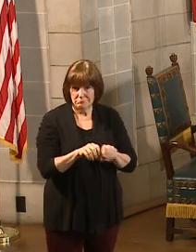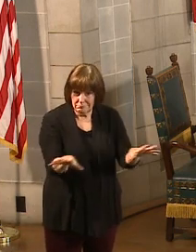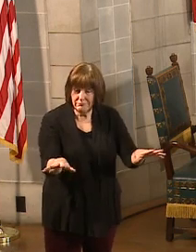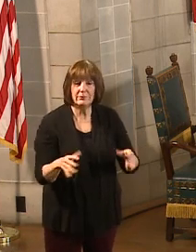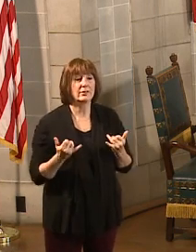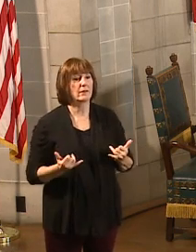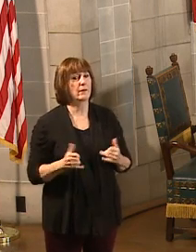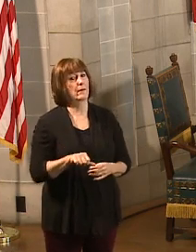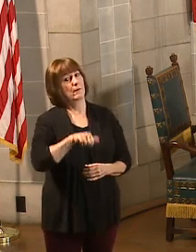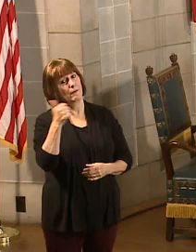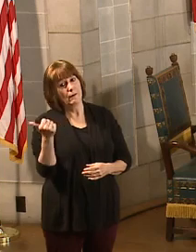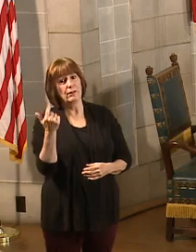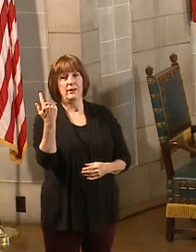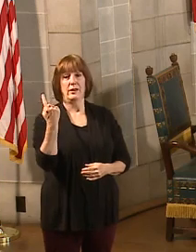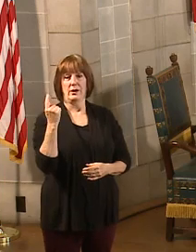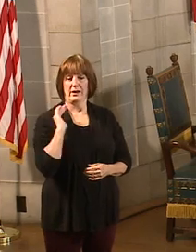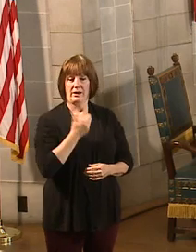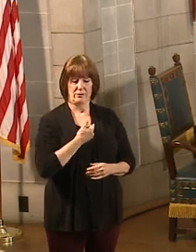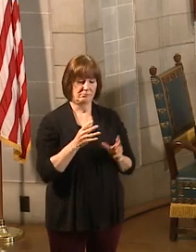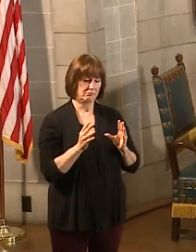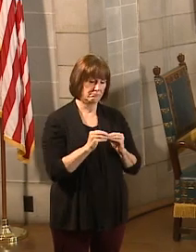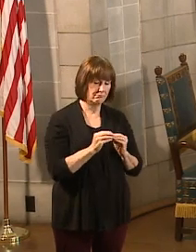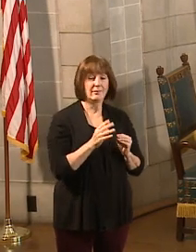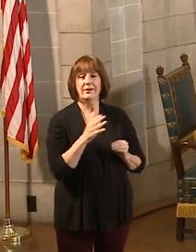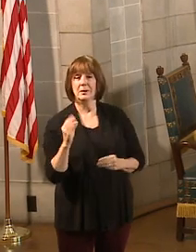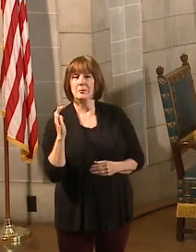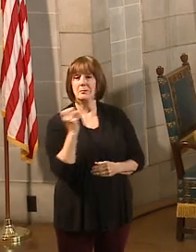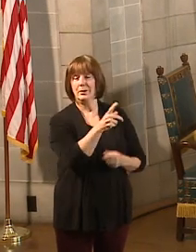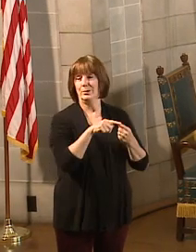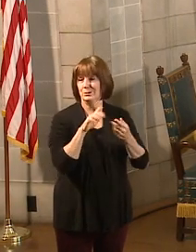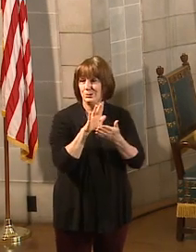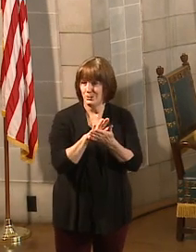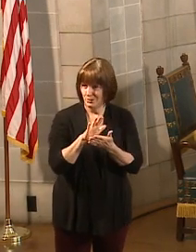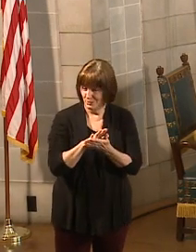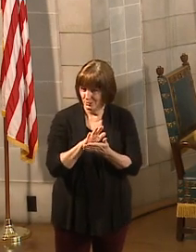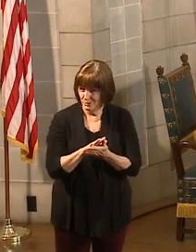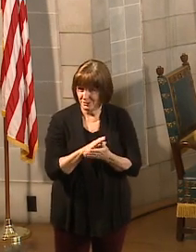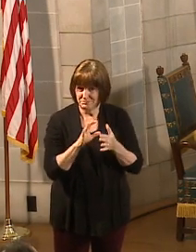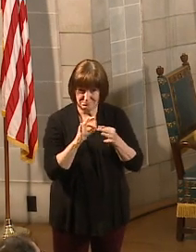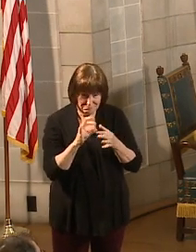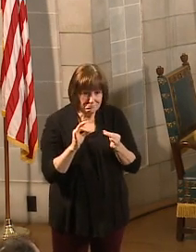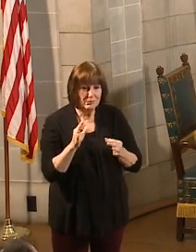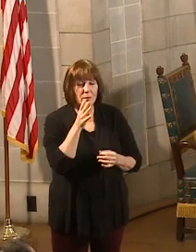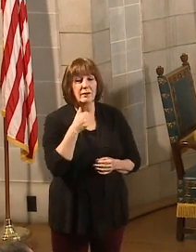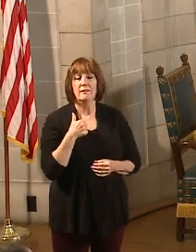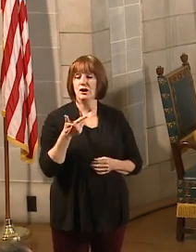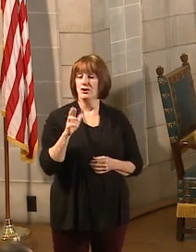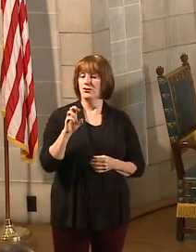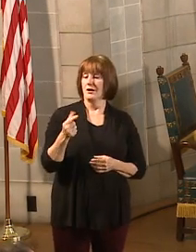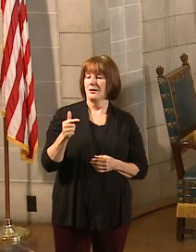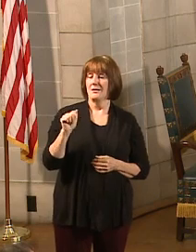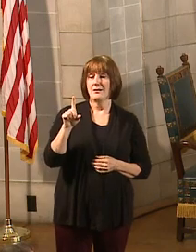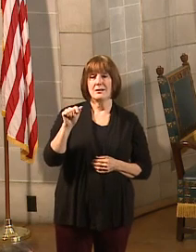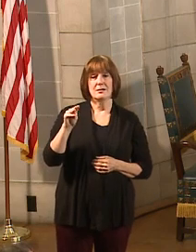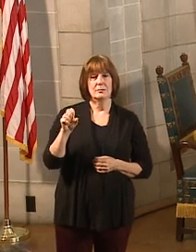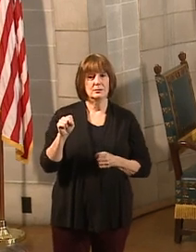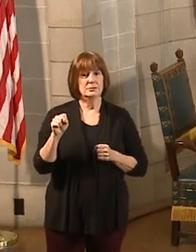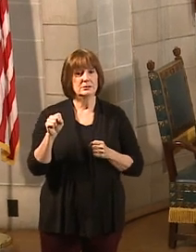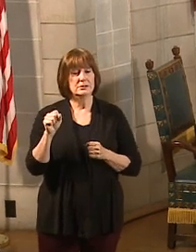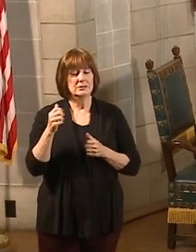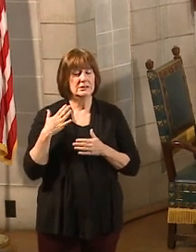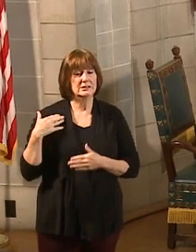today is another one of our press briefings in our Back to School series. We're going to be having Greg Adams, who's the Executive Director for